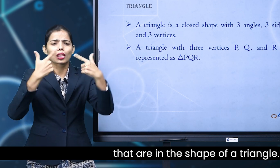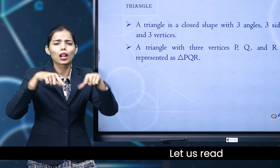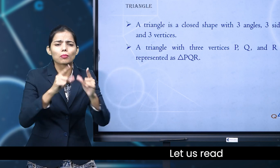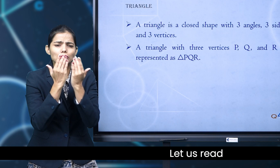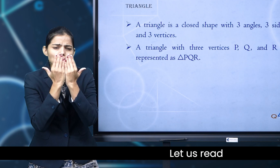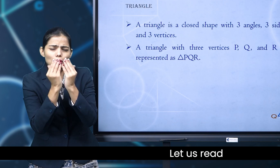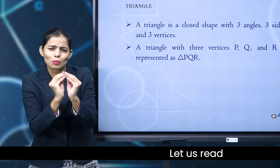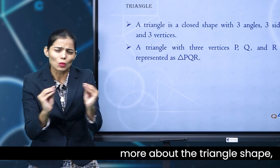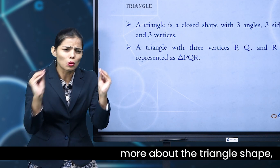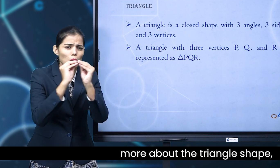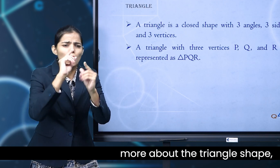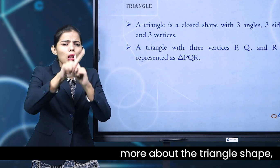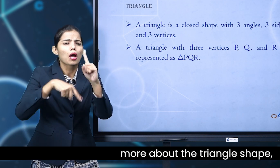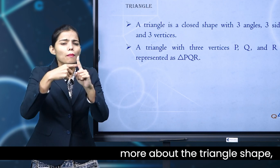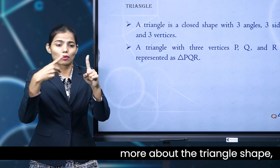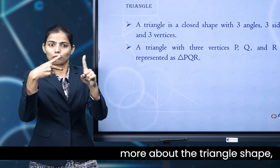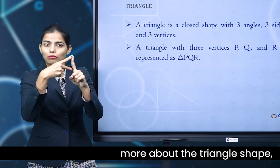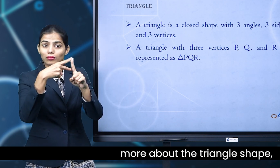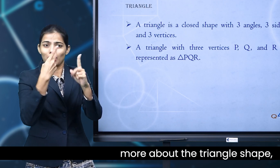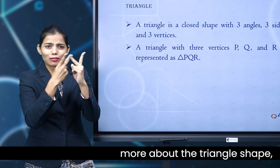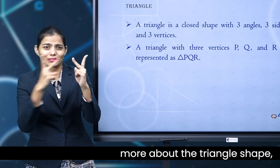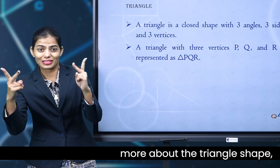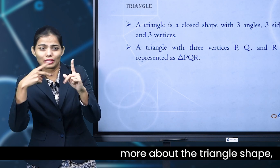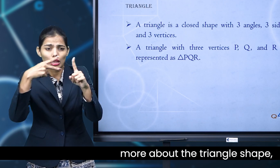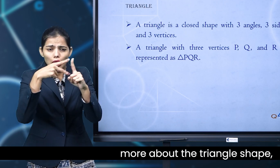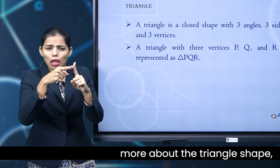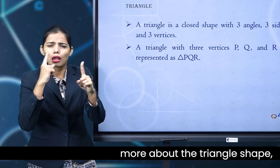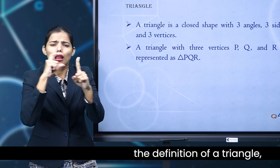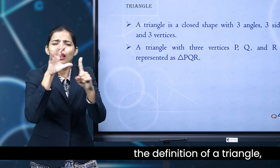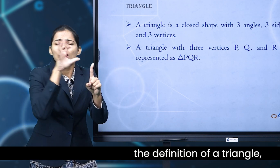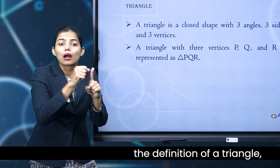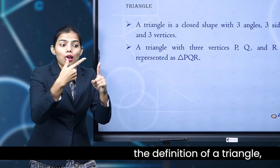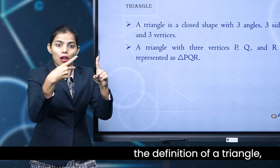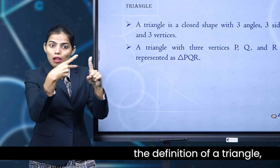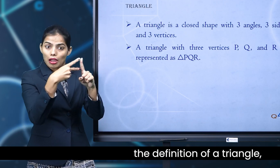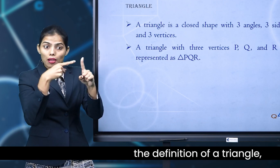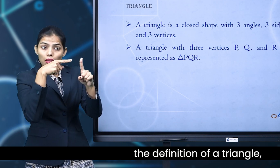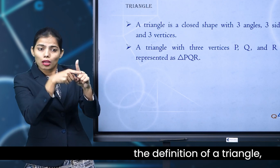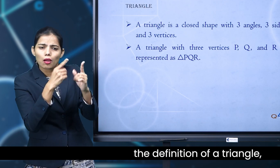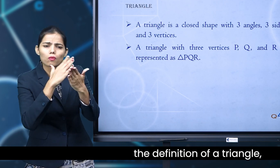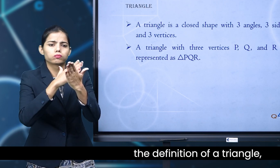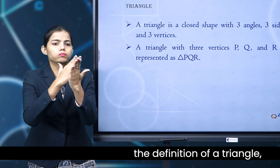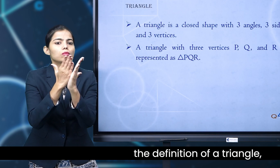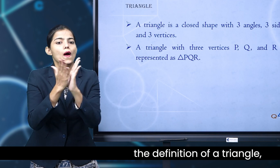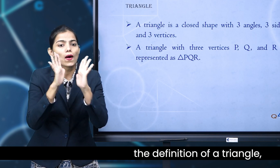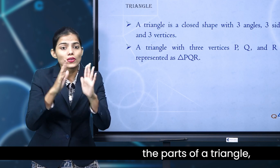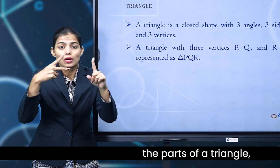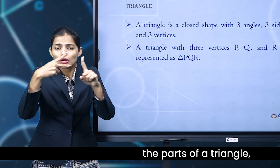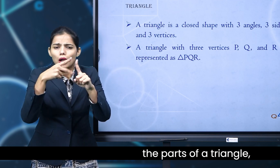Let us read more about the triangle shape, the definition of a triangle, the parts